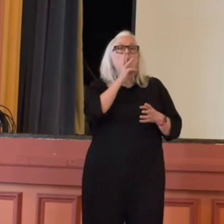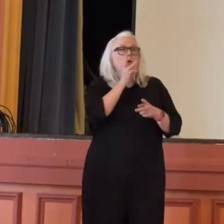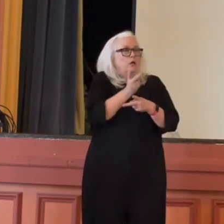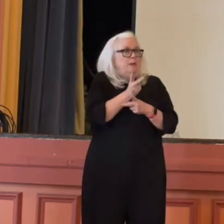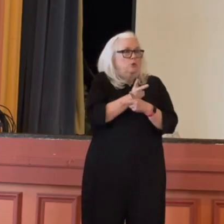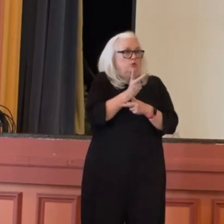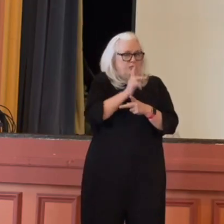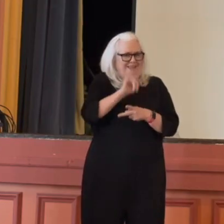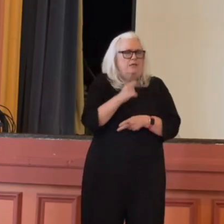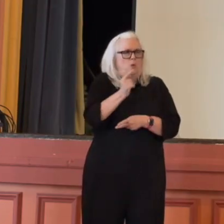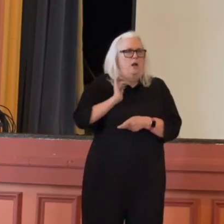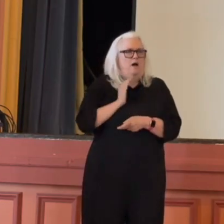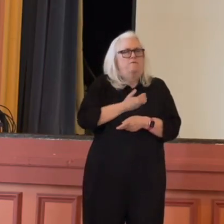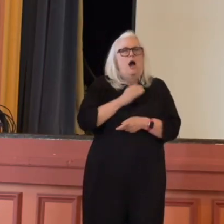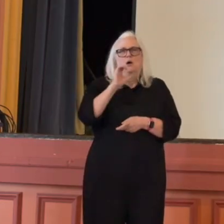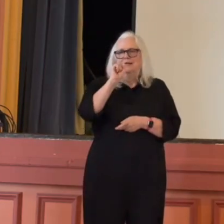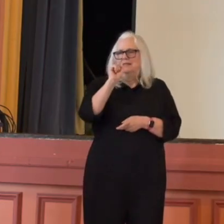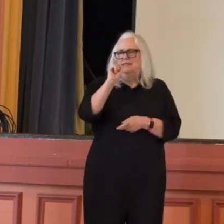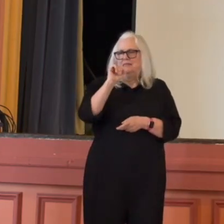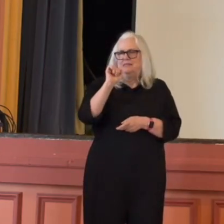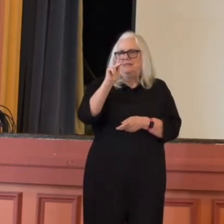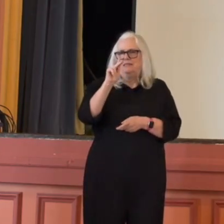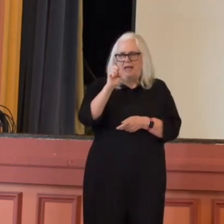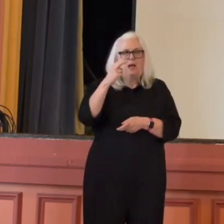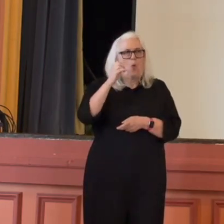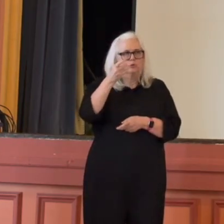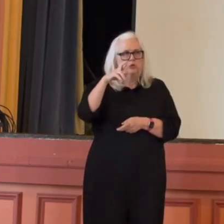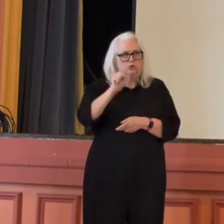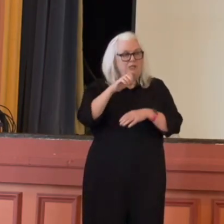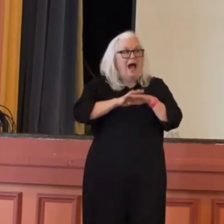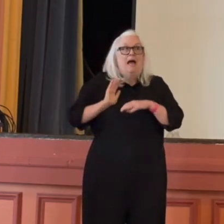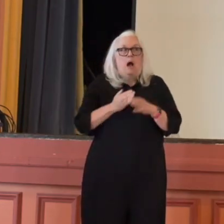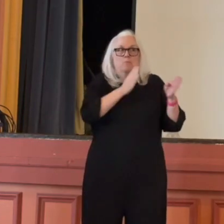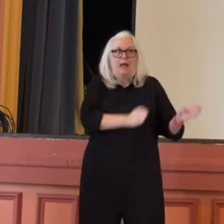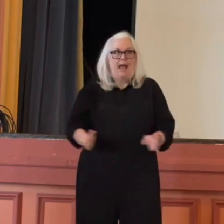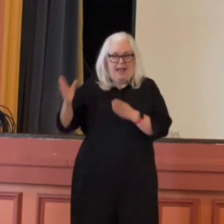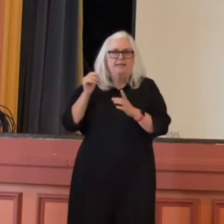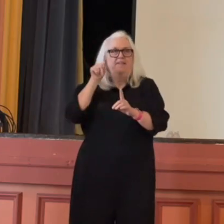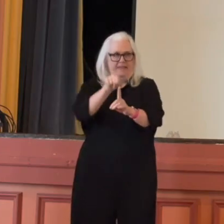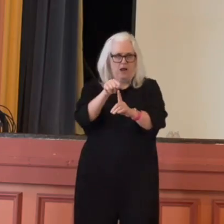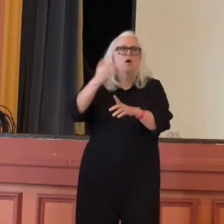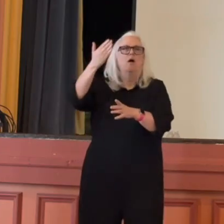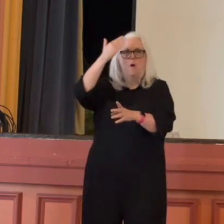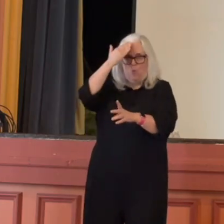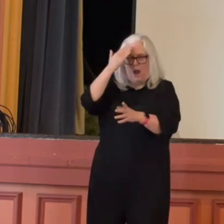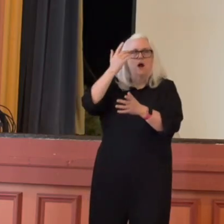is one of our stakeholders on our overall plan. And yes, they are aware of what we're doing,